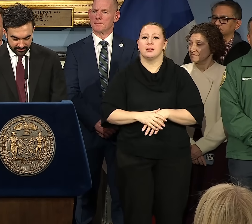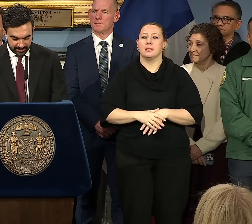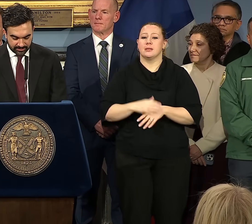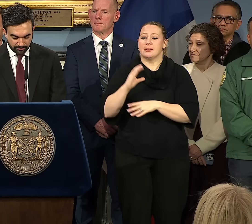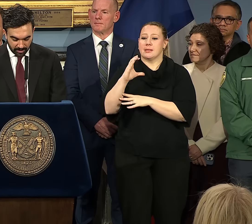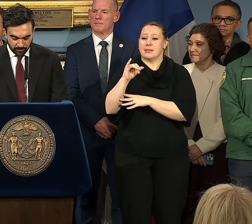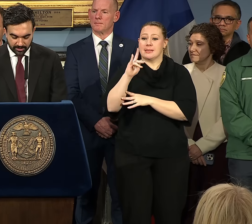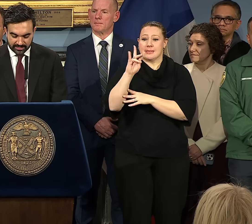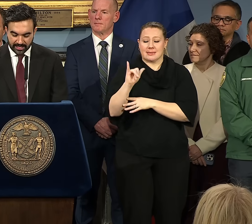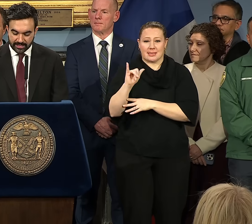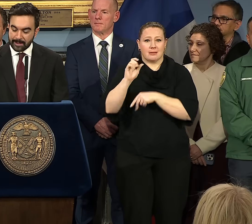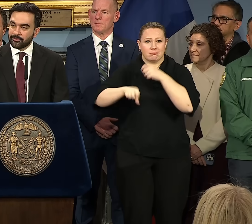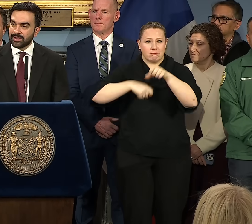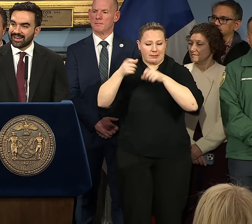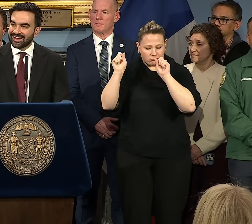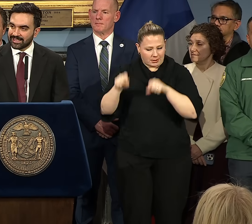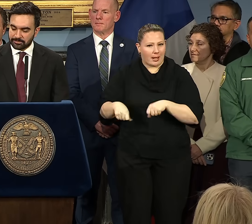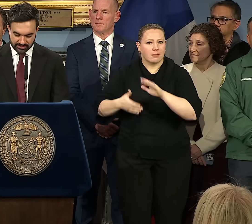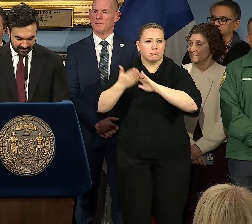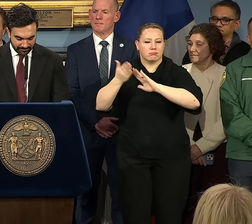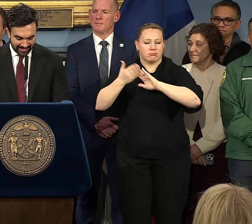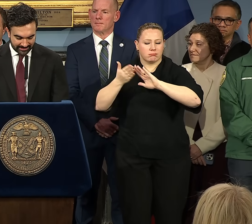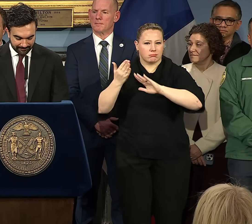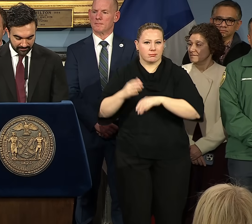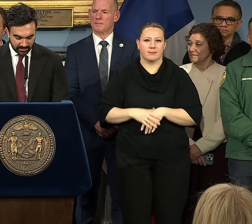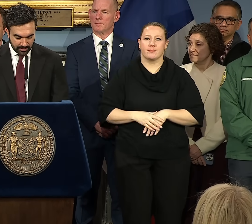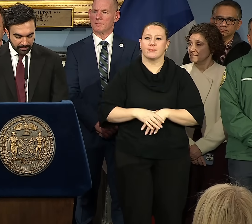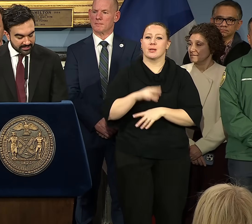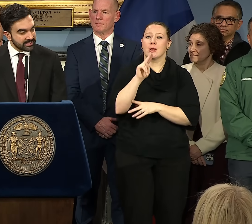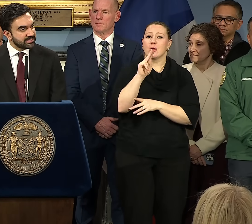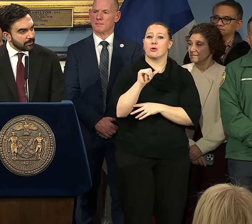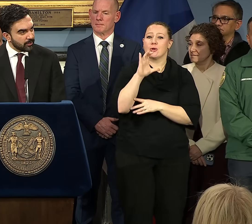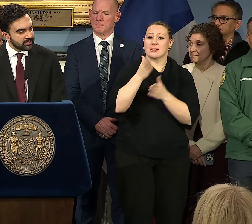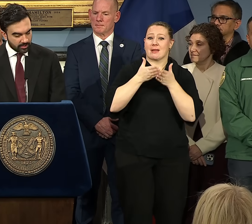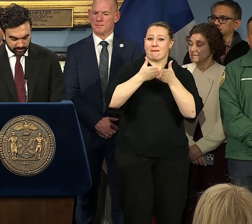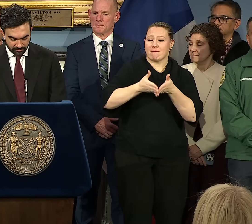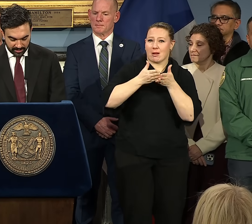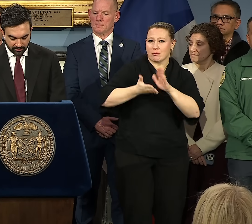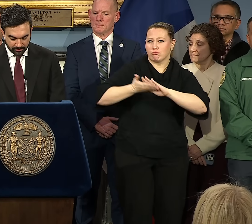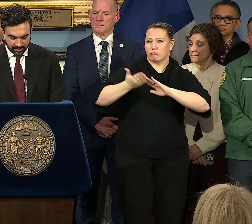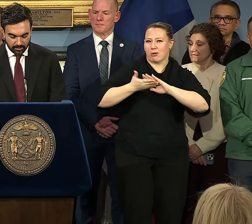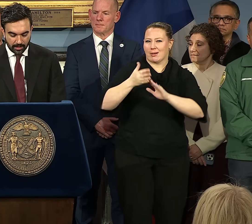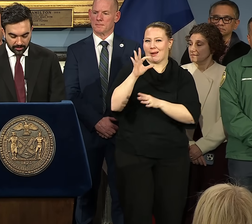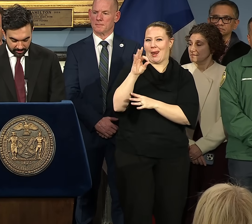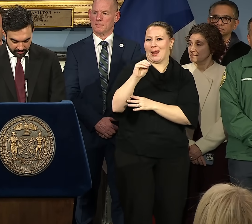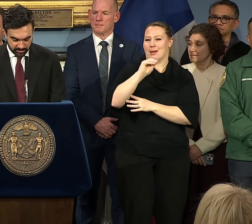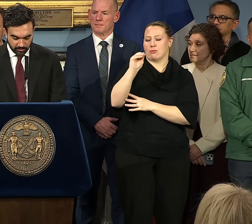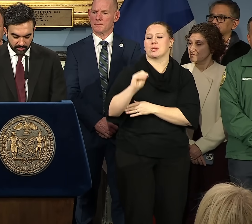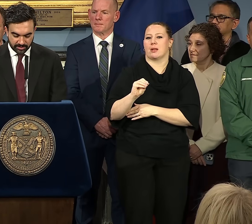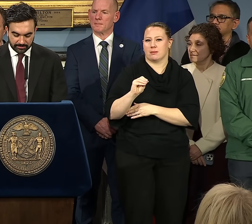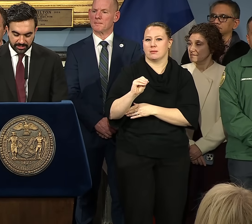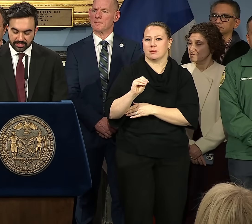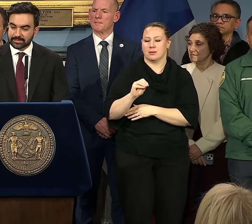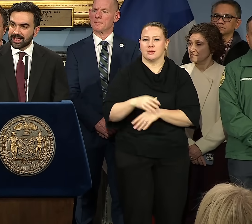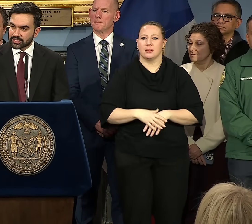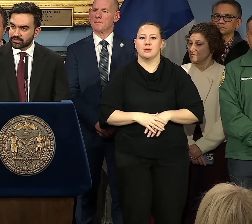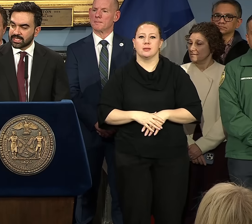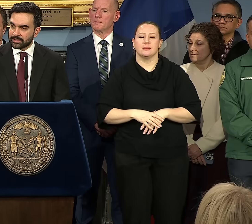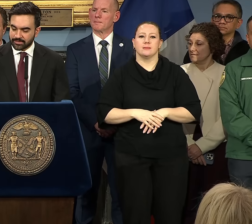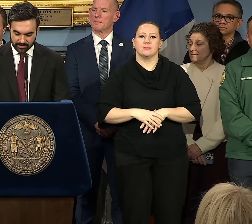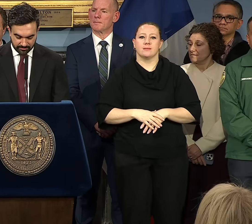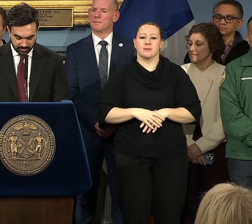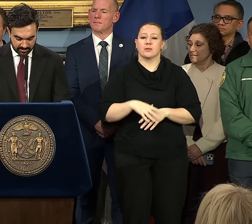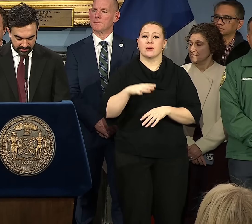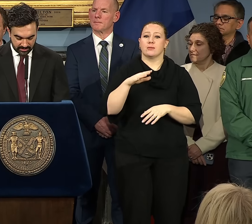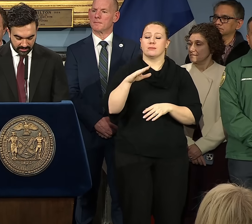City Ferry is running once again and operating at 90% capacity. Buses and subways are also running normally, though I would encourage New Yorkers to budget some extra